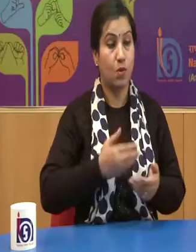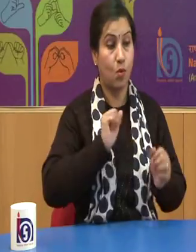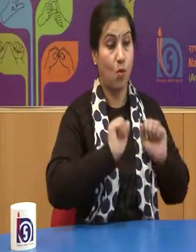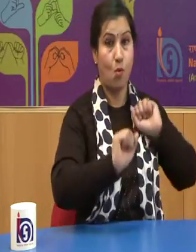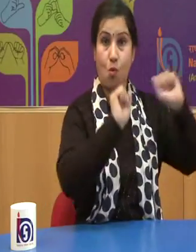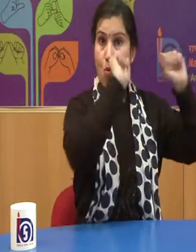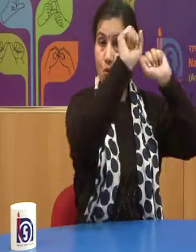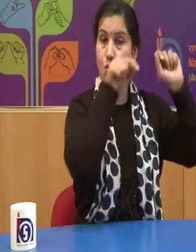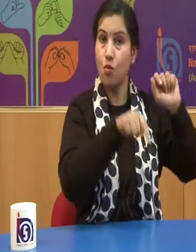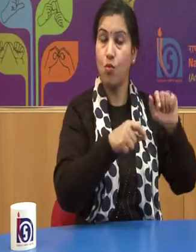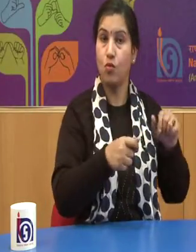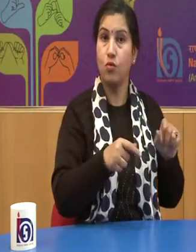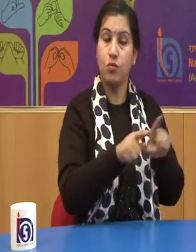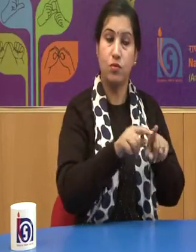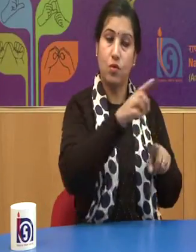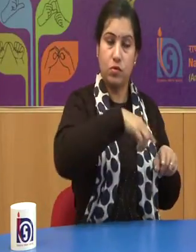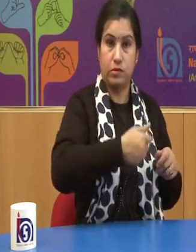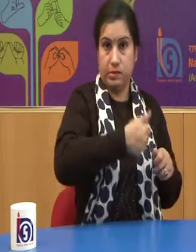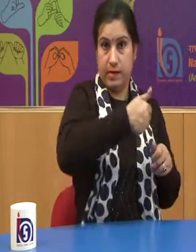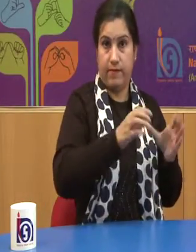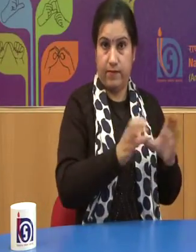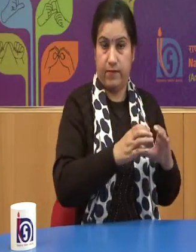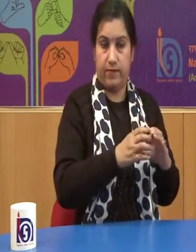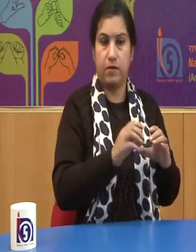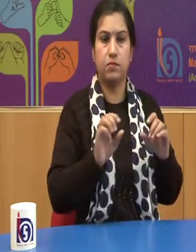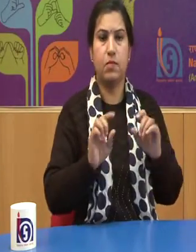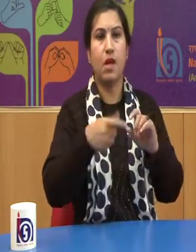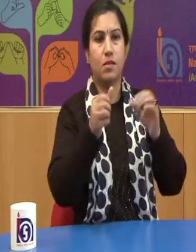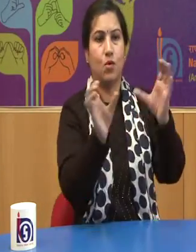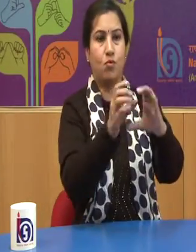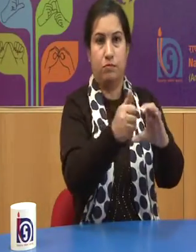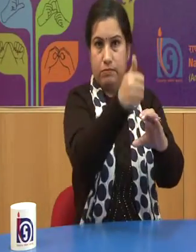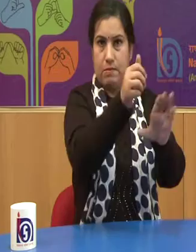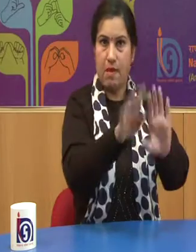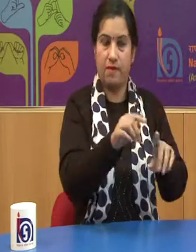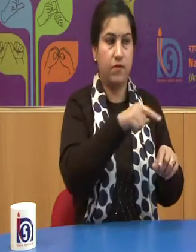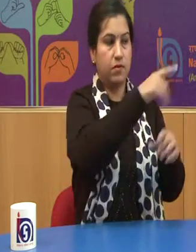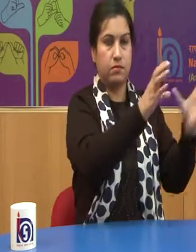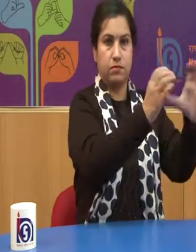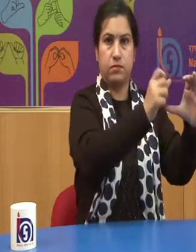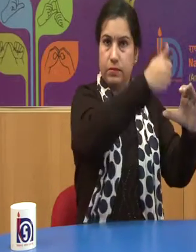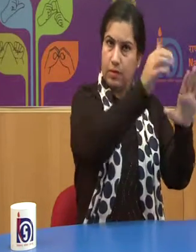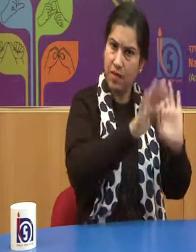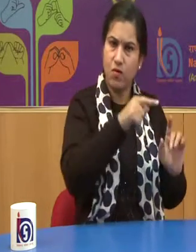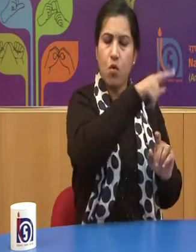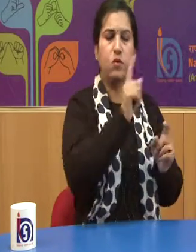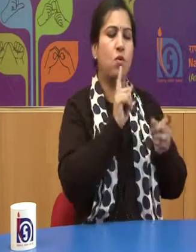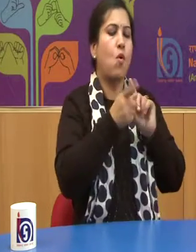Each tribe was headed by a chief who managed all the affairs of that tribe.